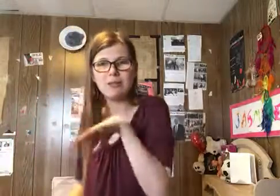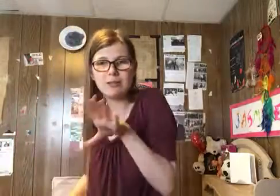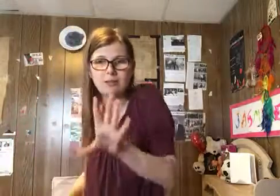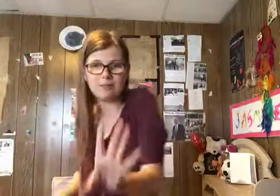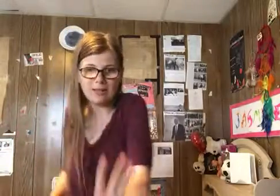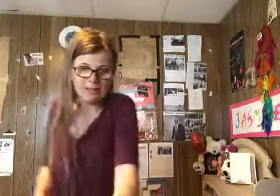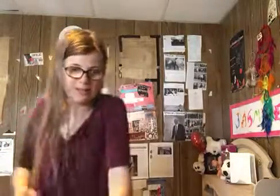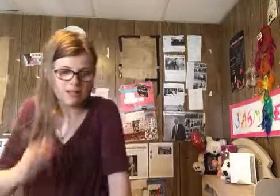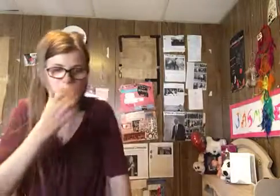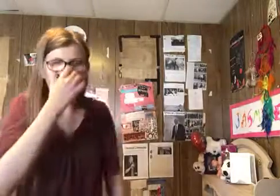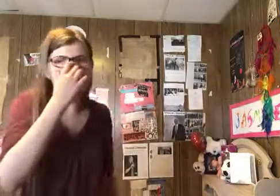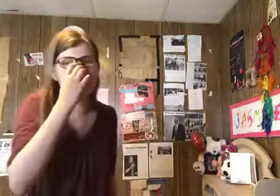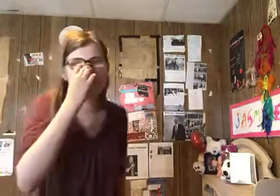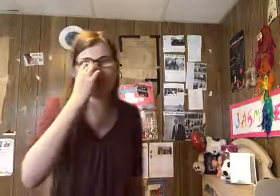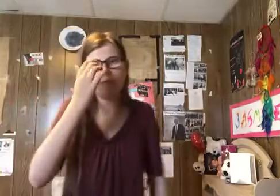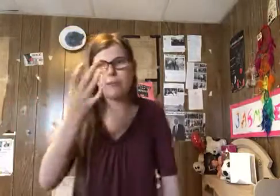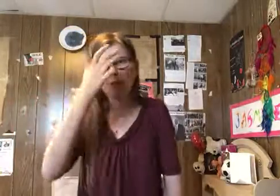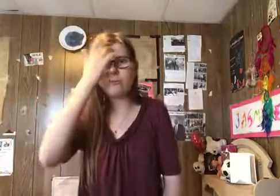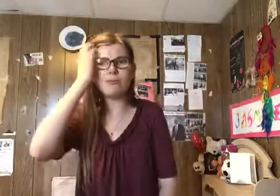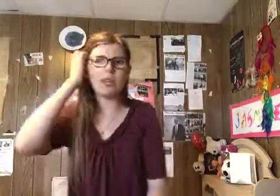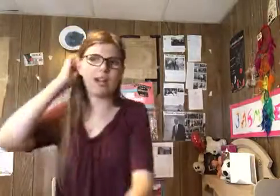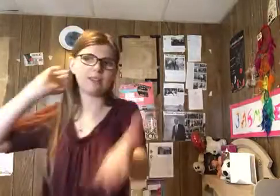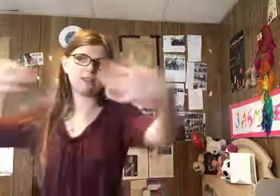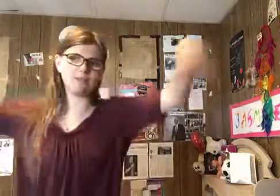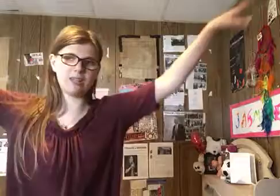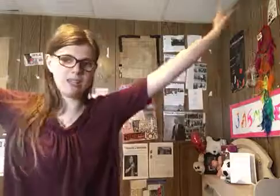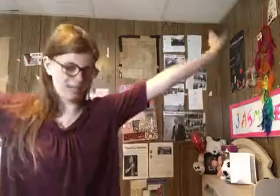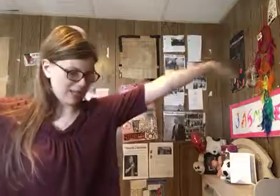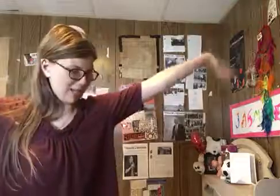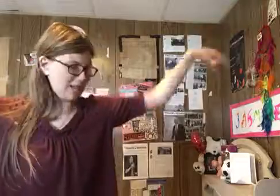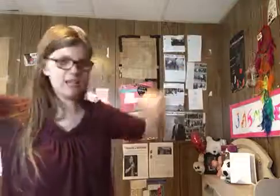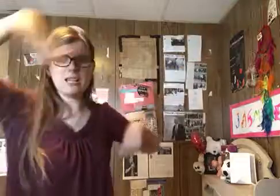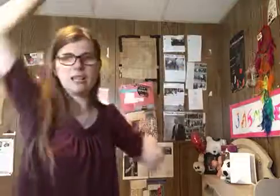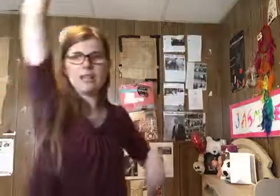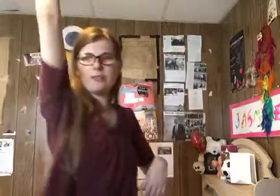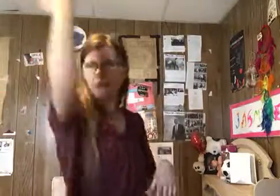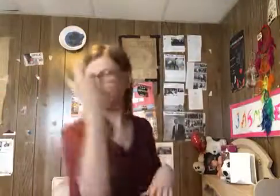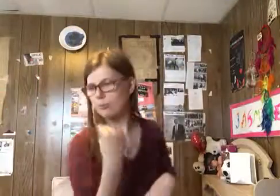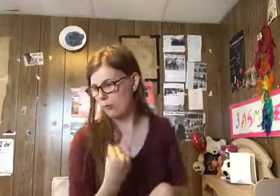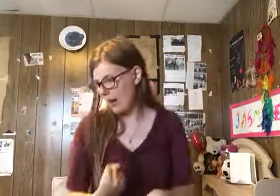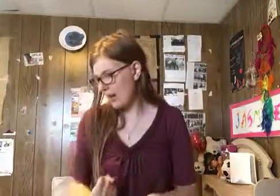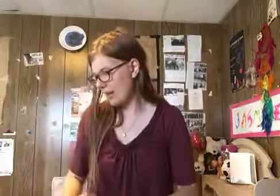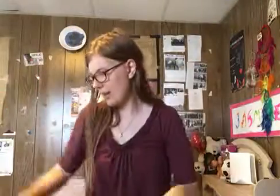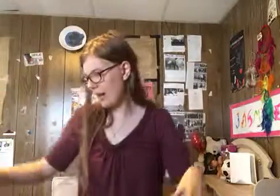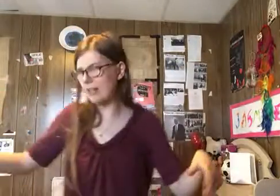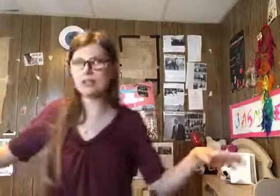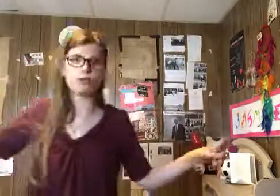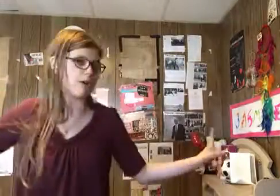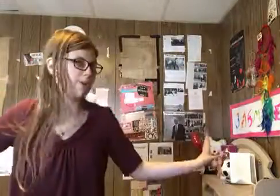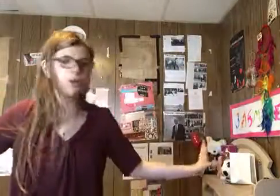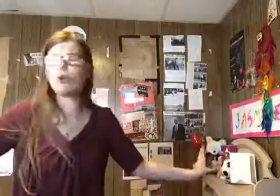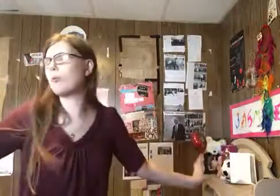you speak when you lift your glass in me. Head your way, I can drift